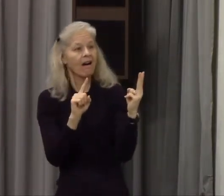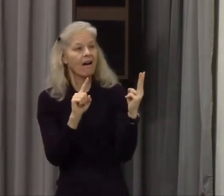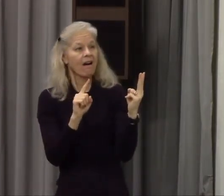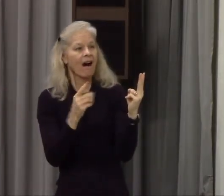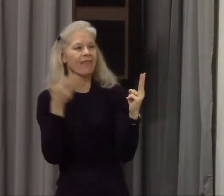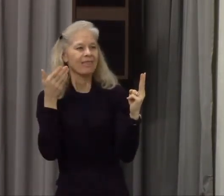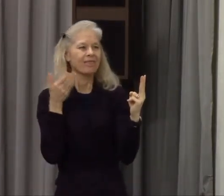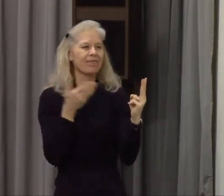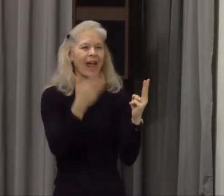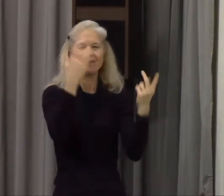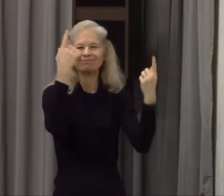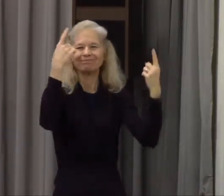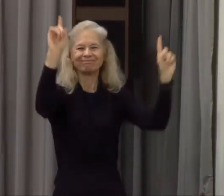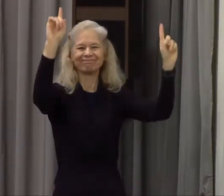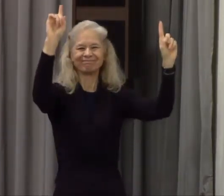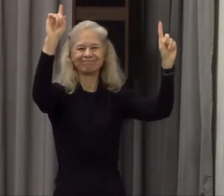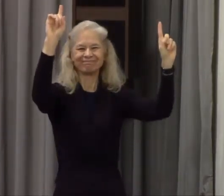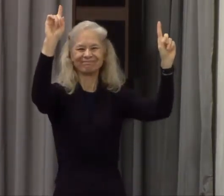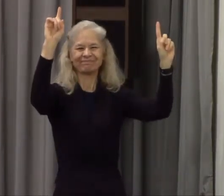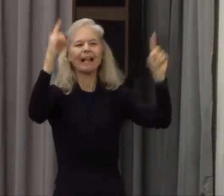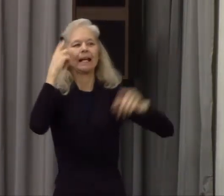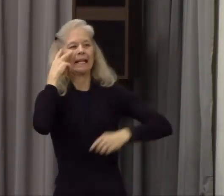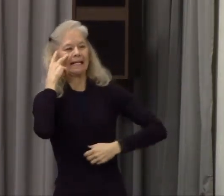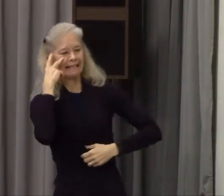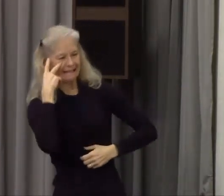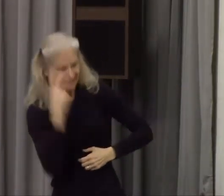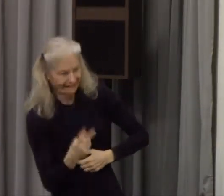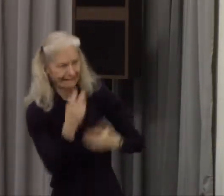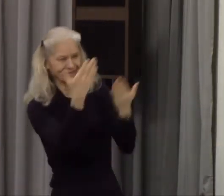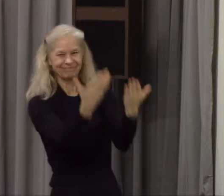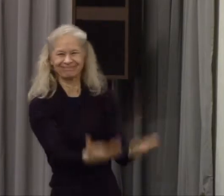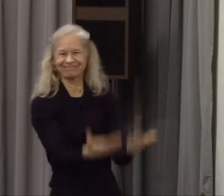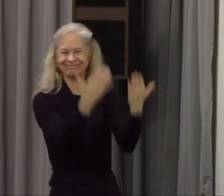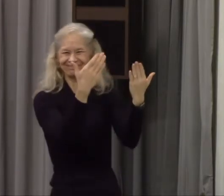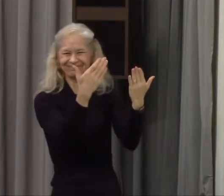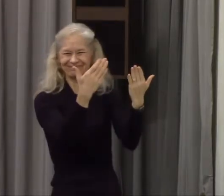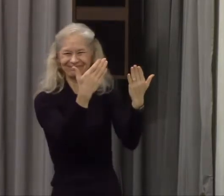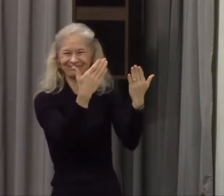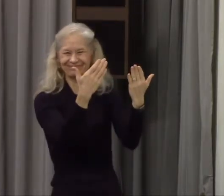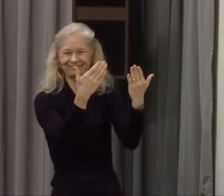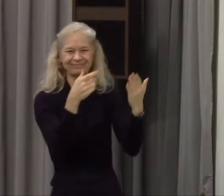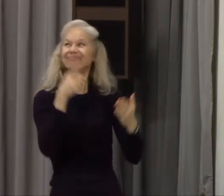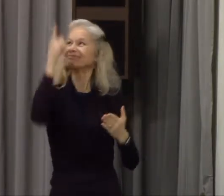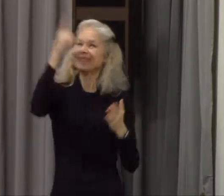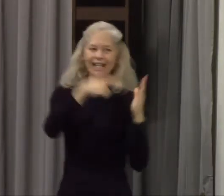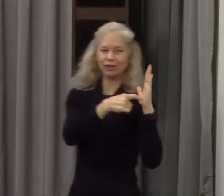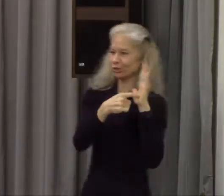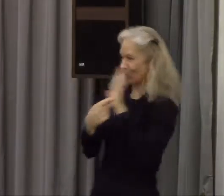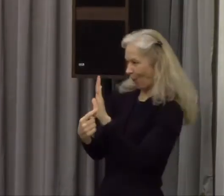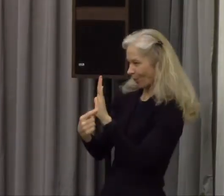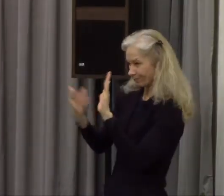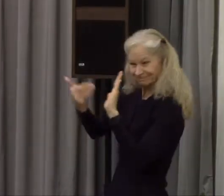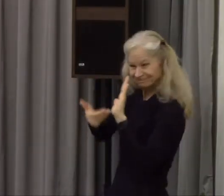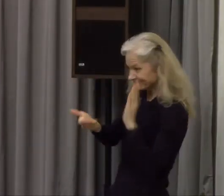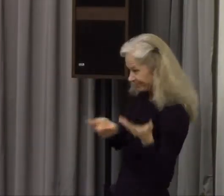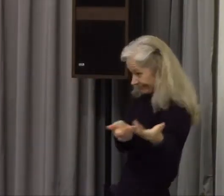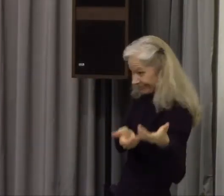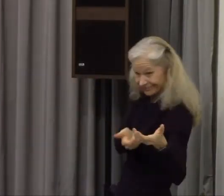that story in the first part of Luke 2 here? Behold, unto you is born this day, what? In the city of